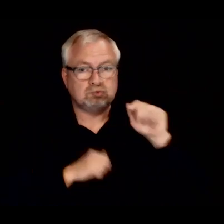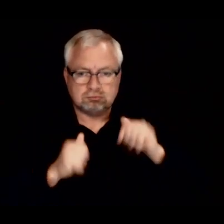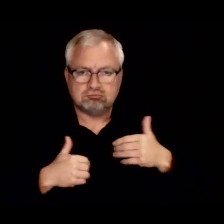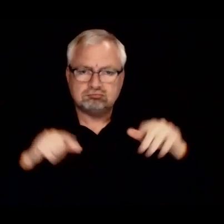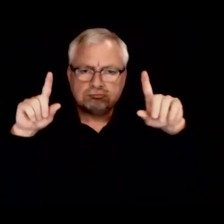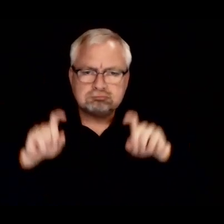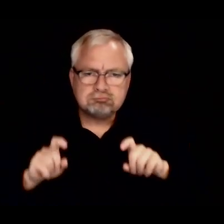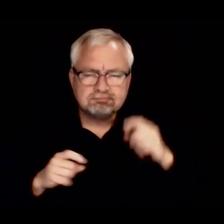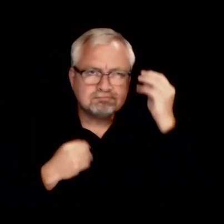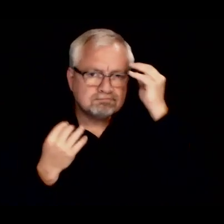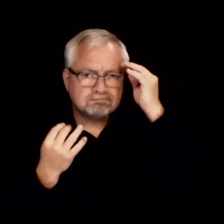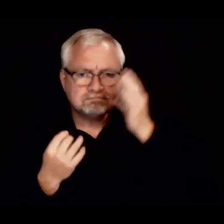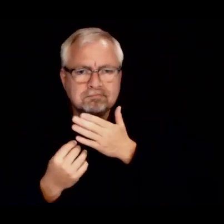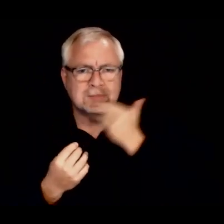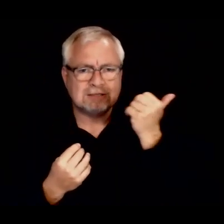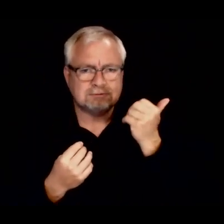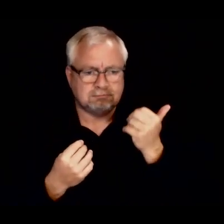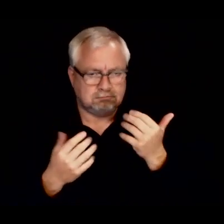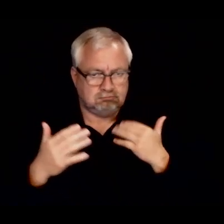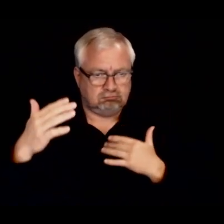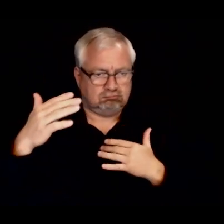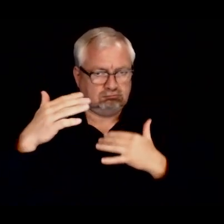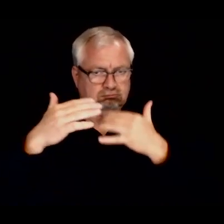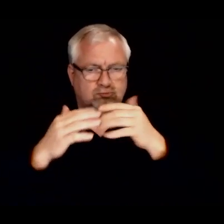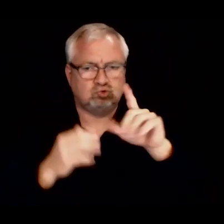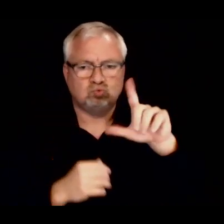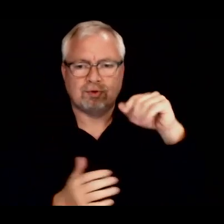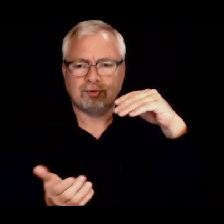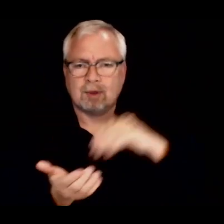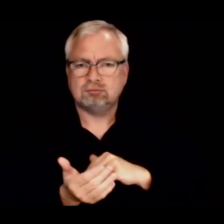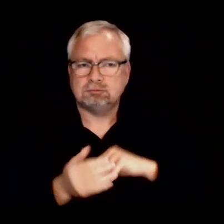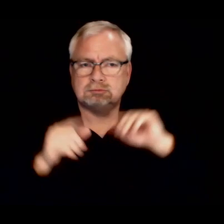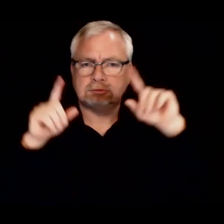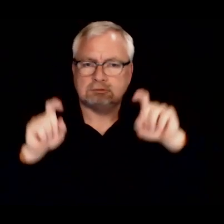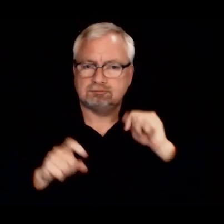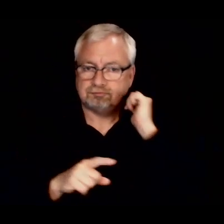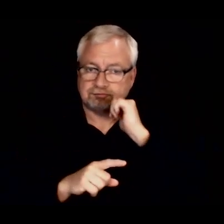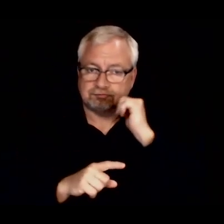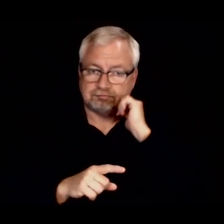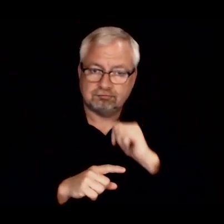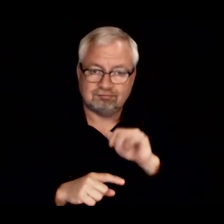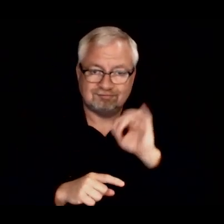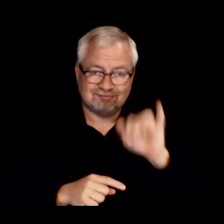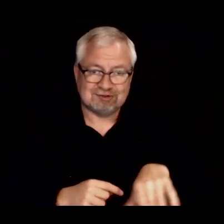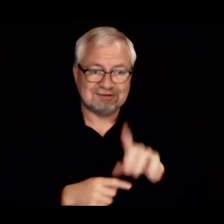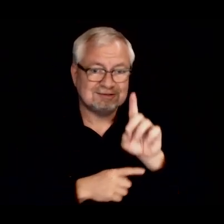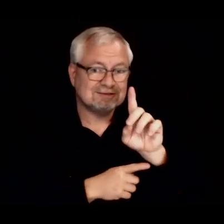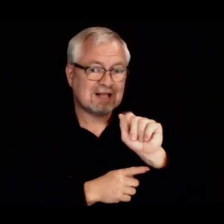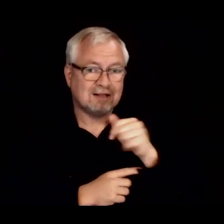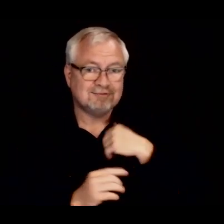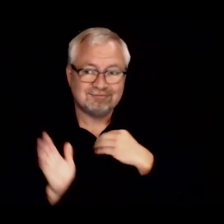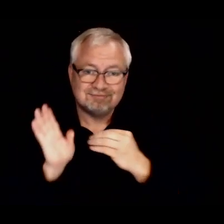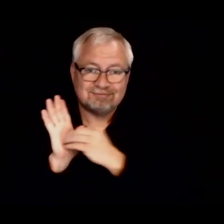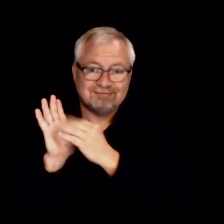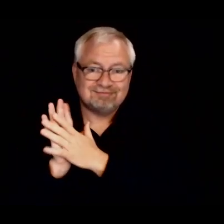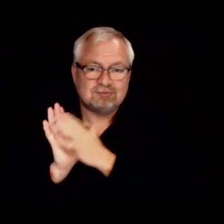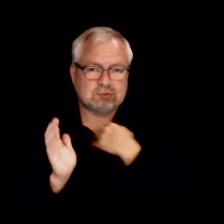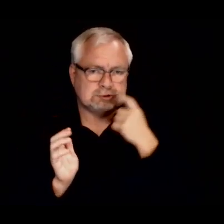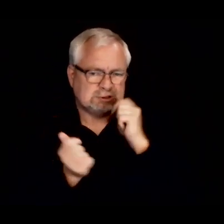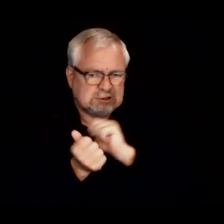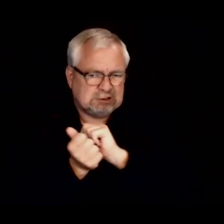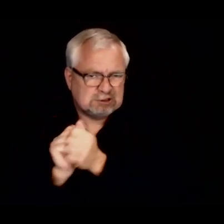20,000 tests a day. This update to the testing data was our latest update. We've made other updates in the past that